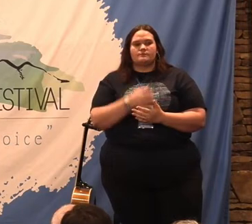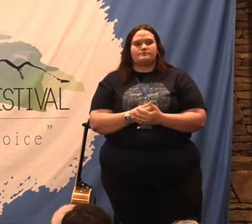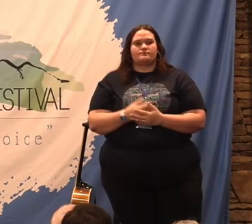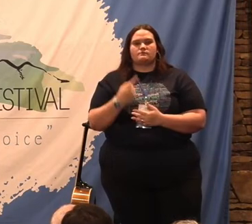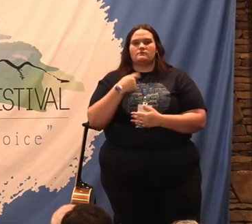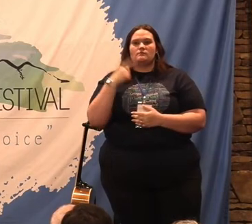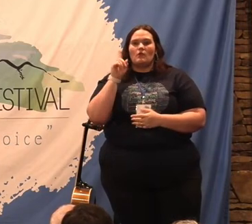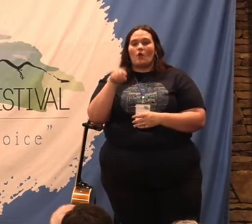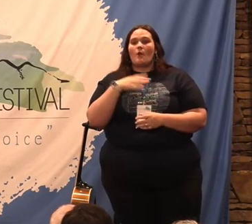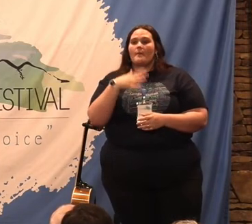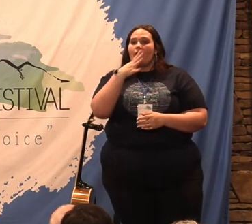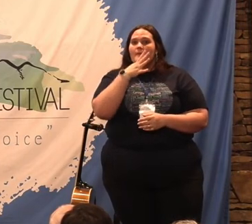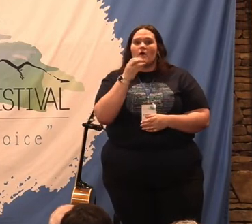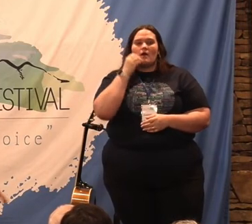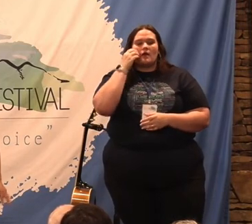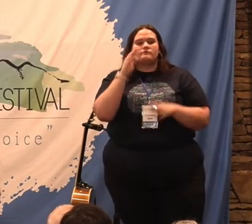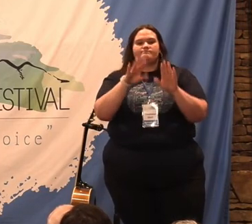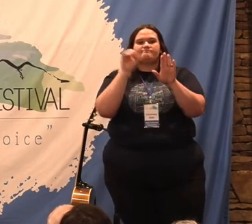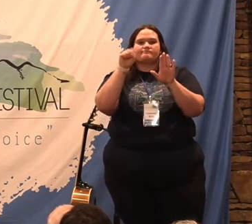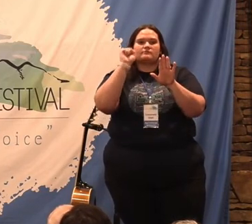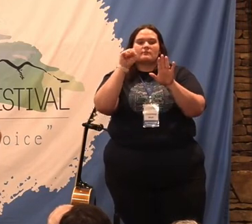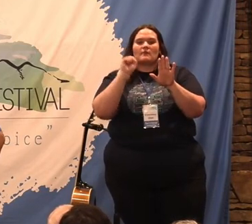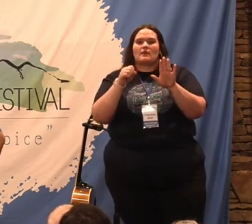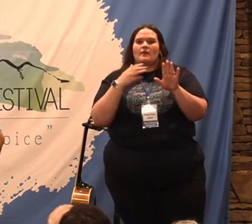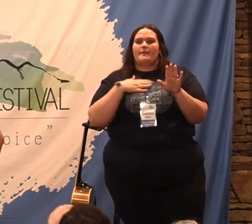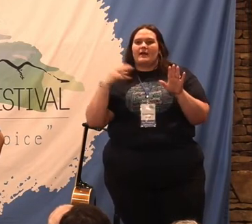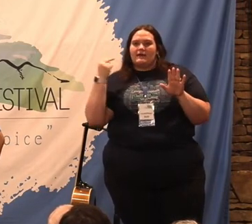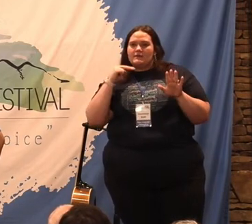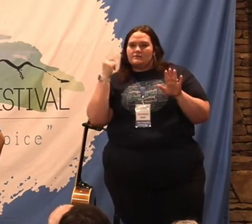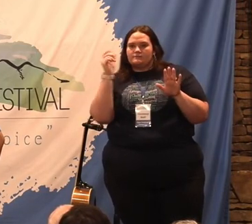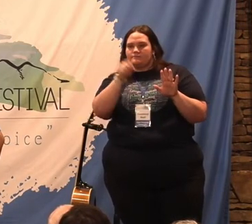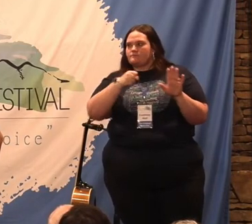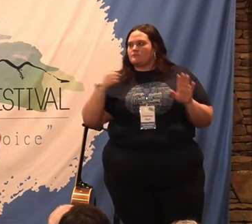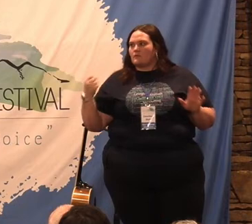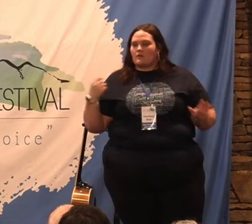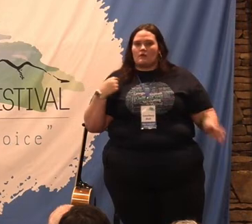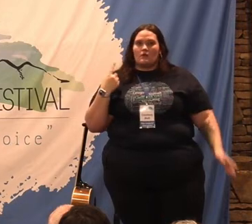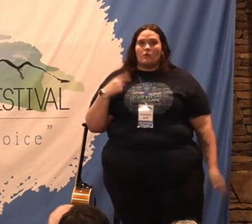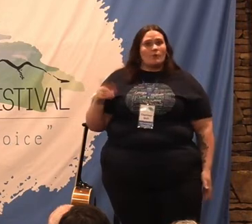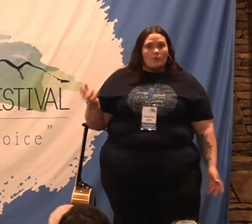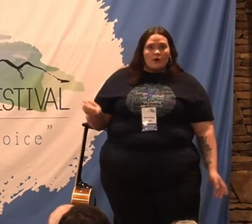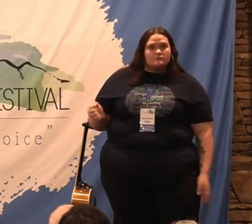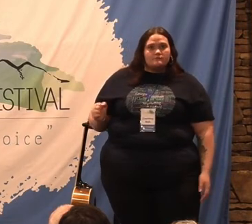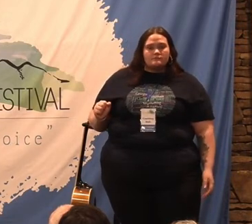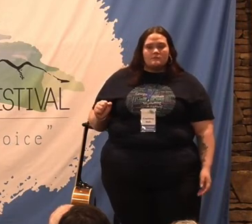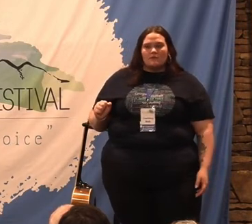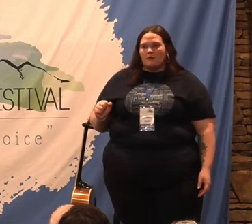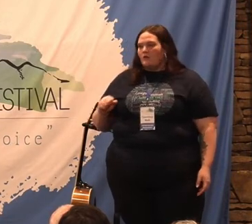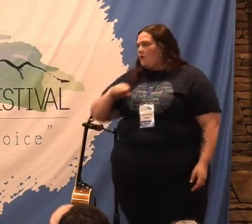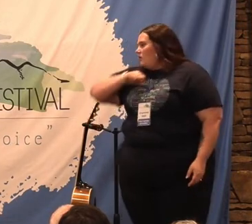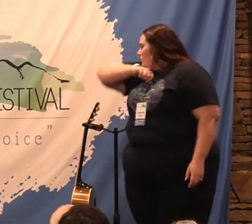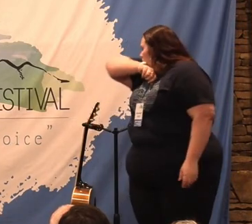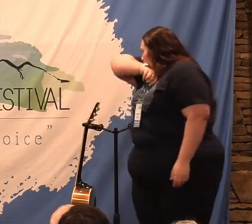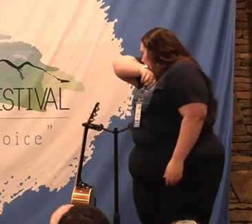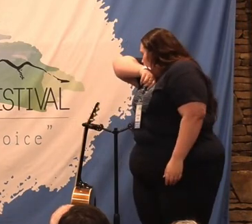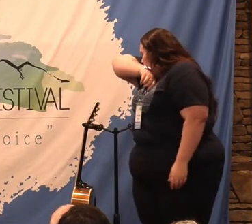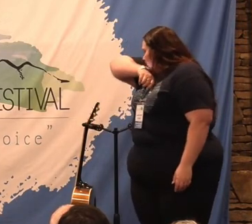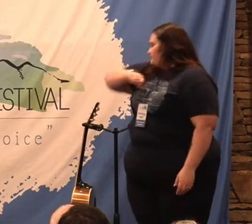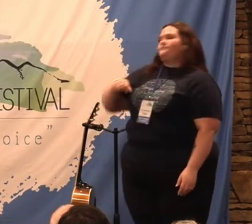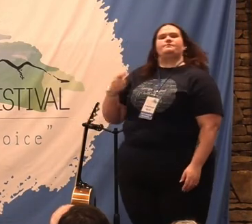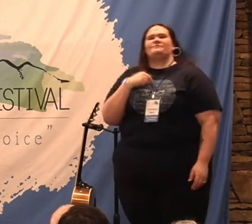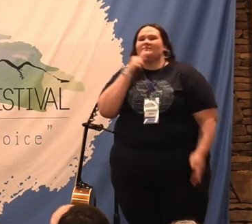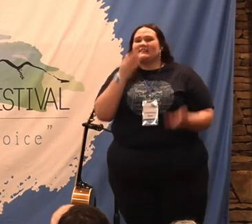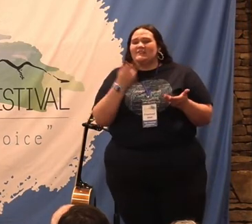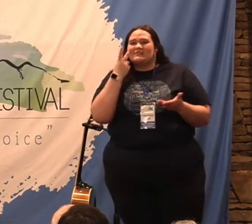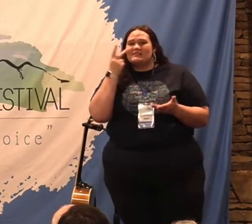door. And my niece opens the door. What you want? I'm not here to see you. I'm here to